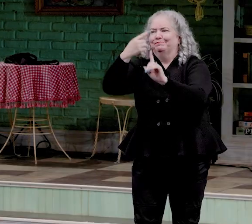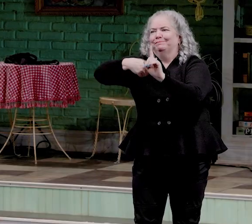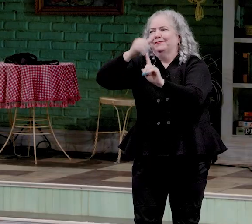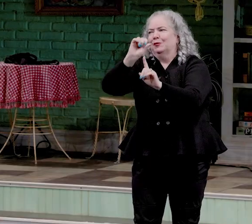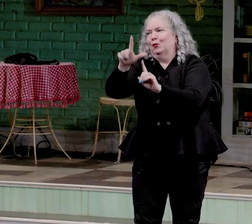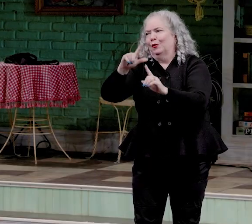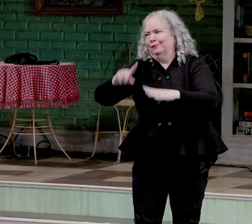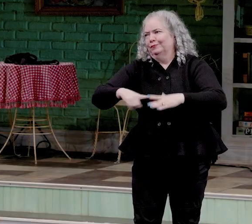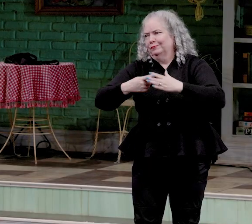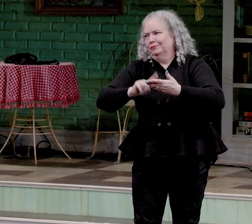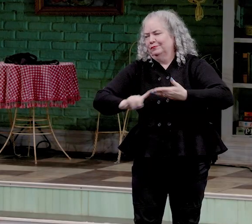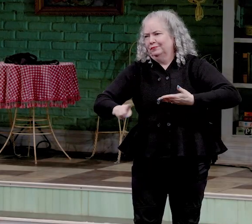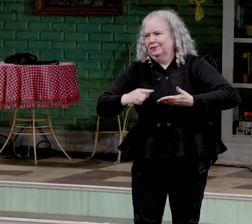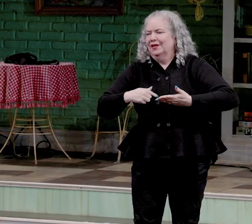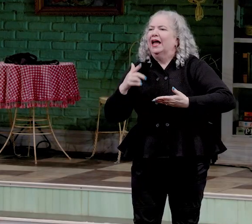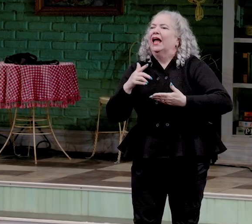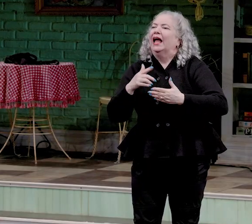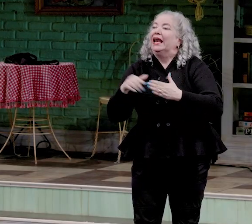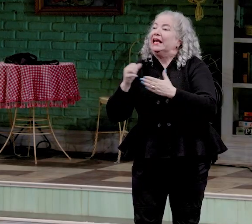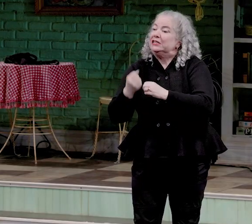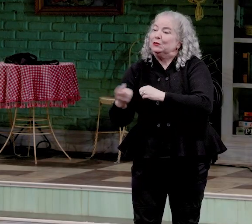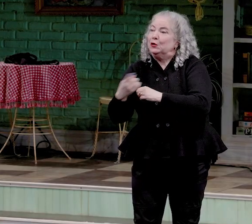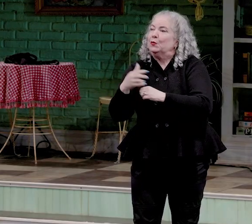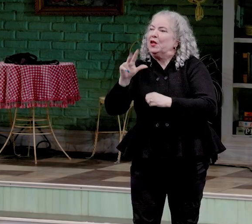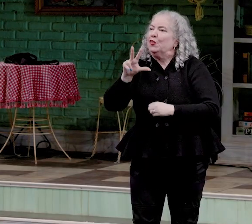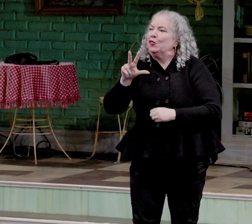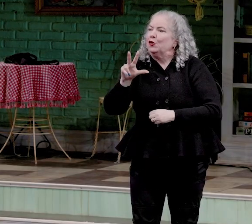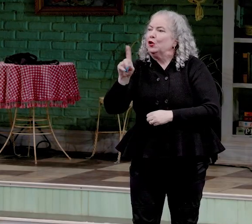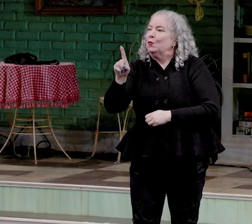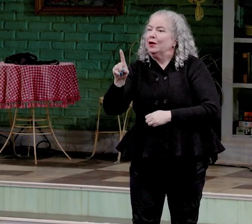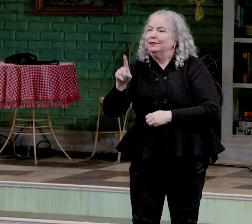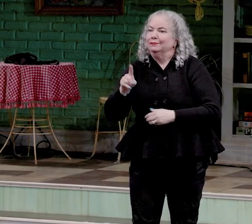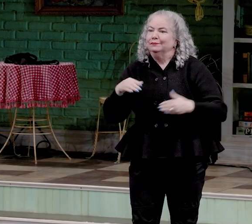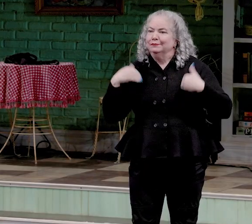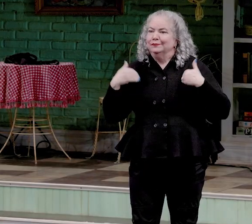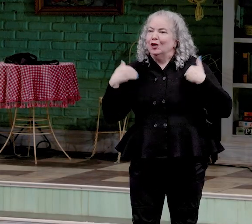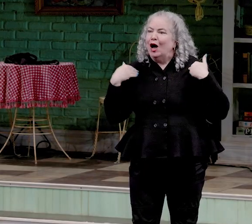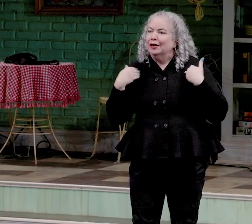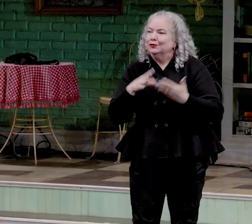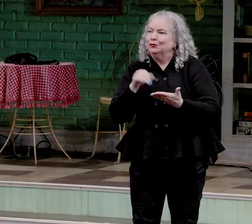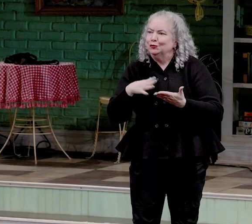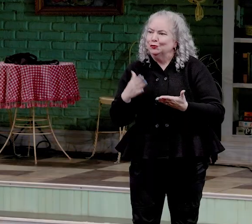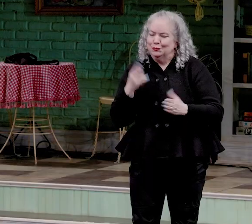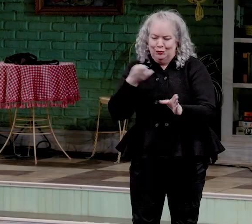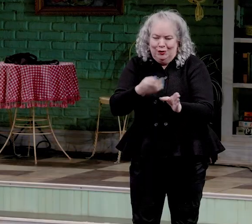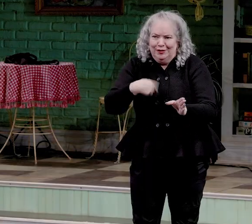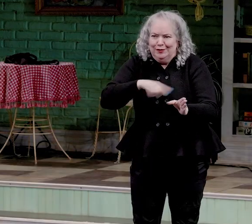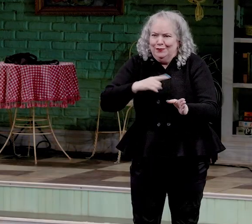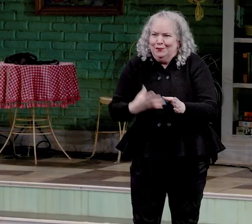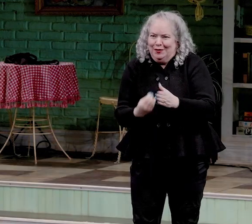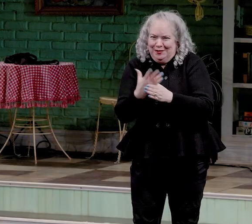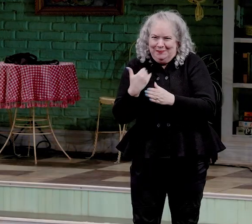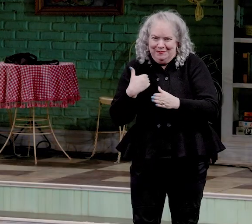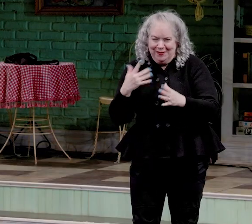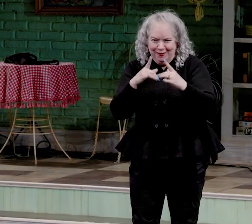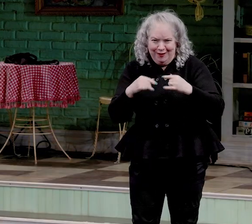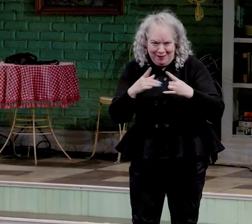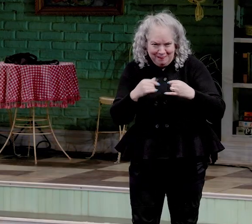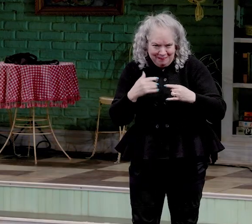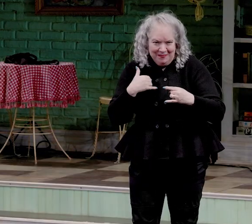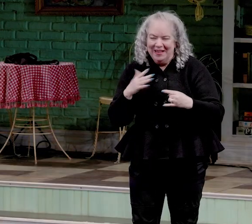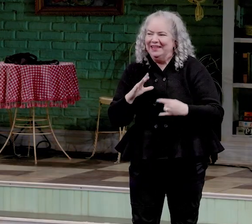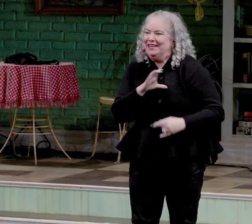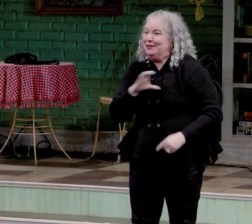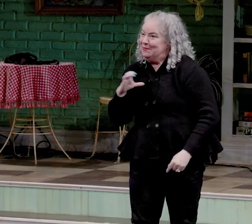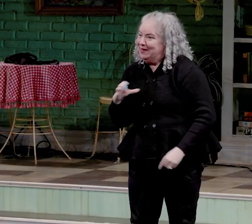in the Fielding, 31 young students will join us for our spring break camp. Last week, our engagement committee convened, and tonight